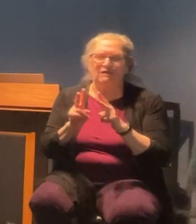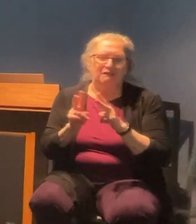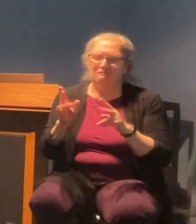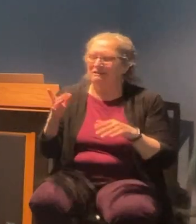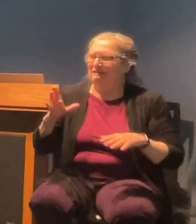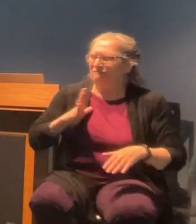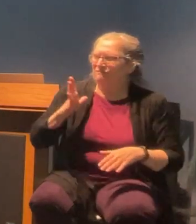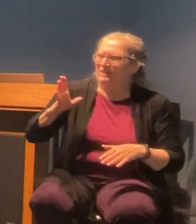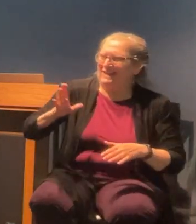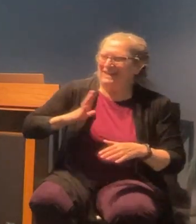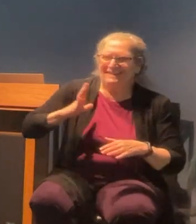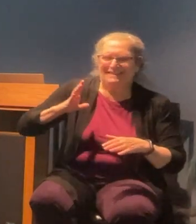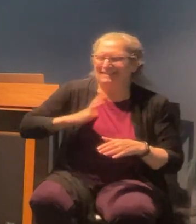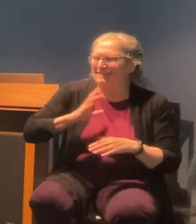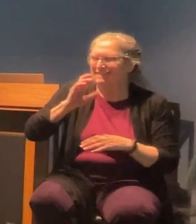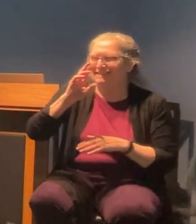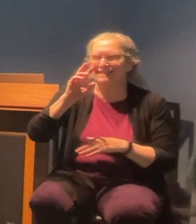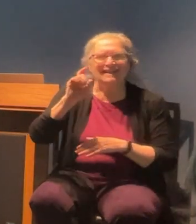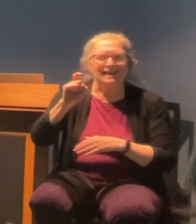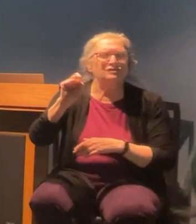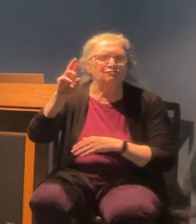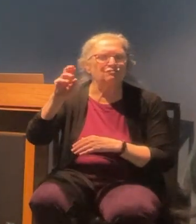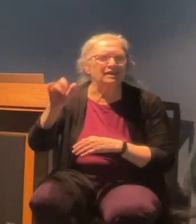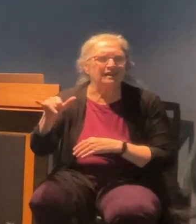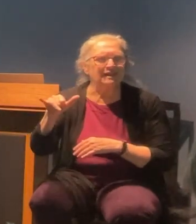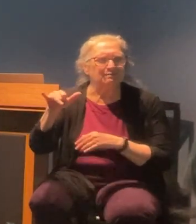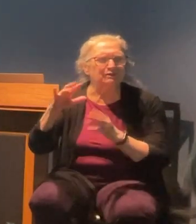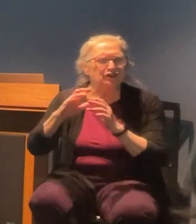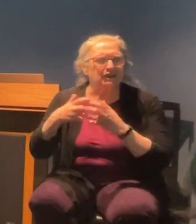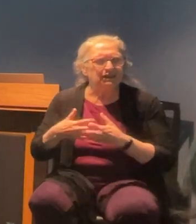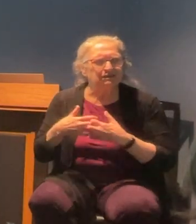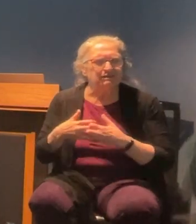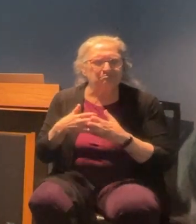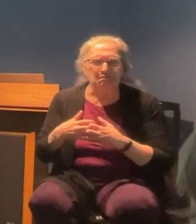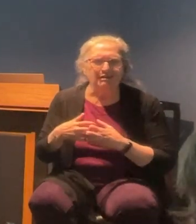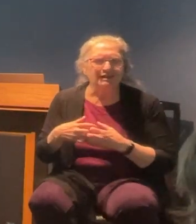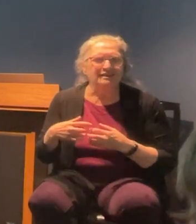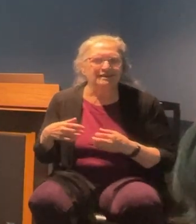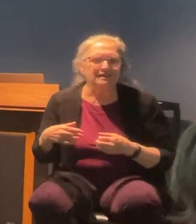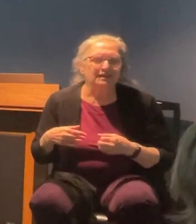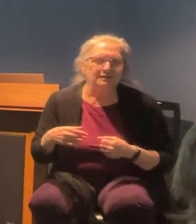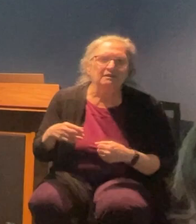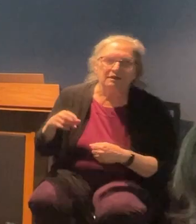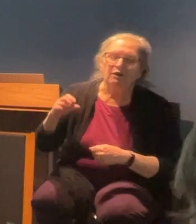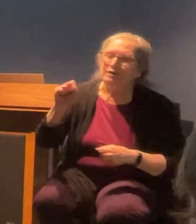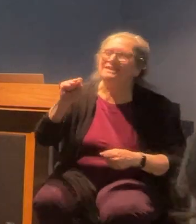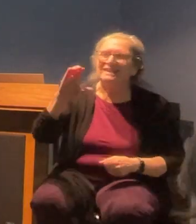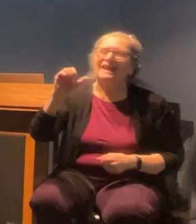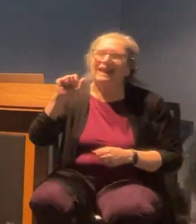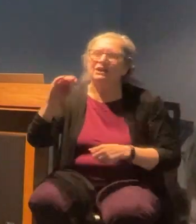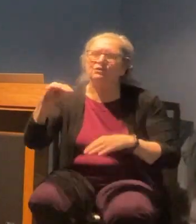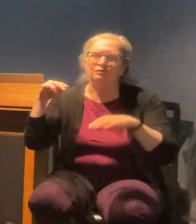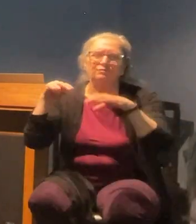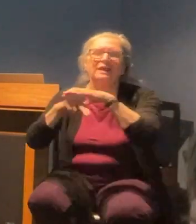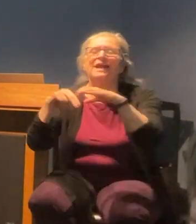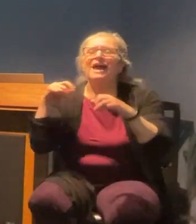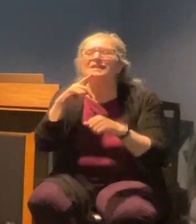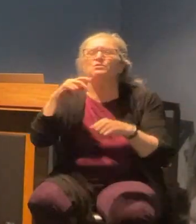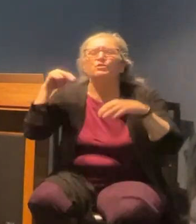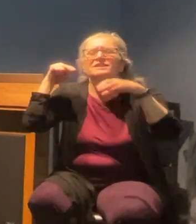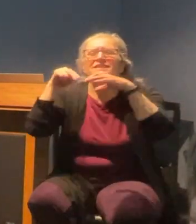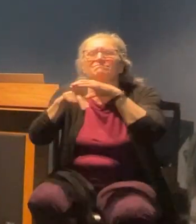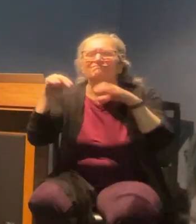that it basically some kind of a microscopic machine to scan the fibers of each garment.